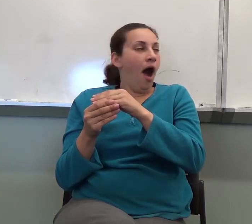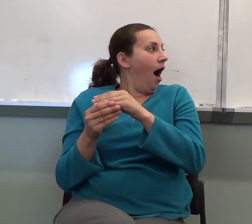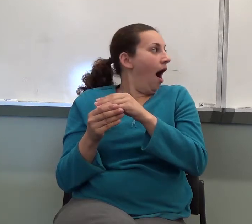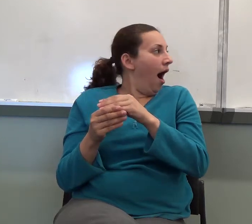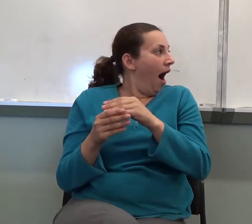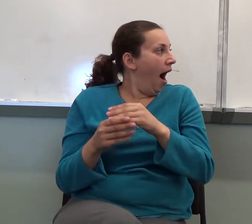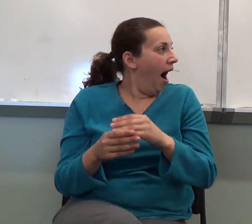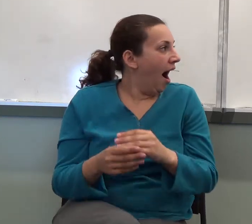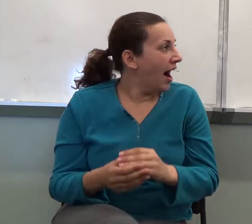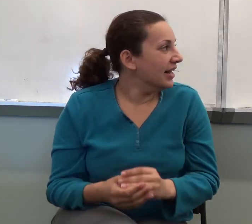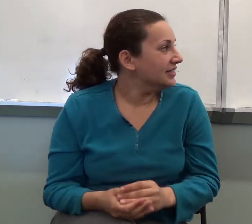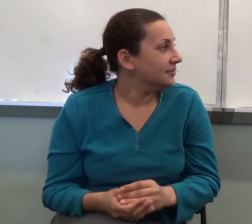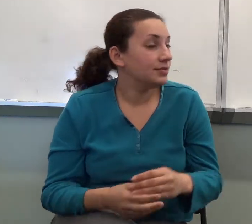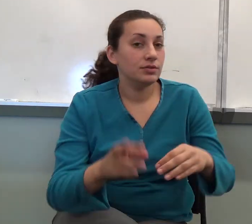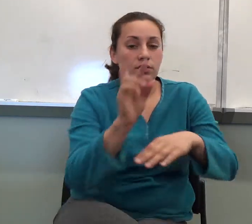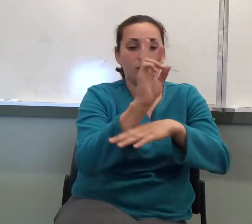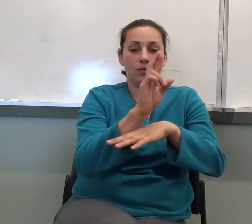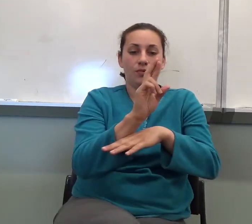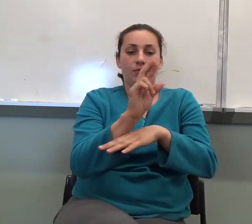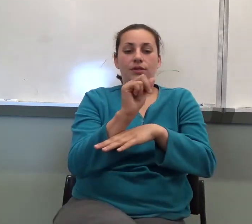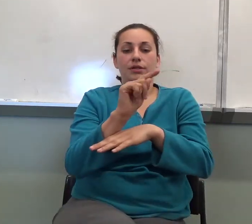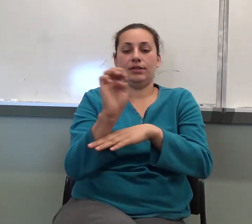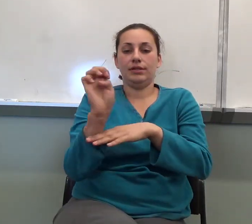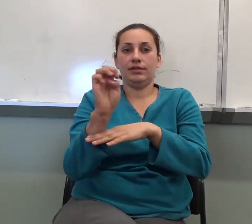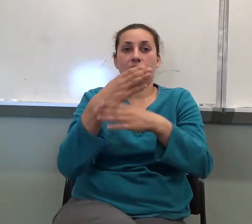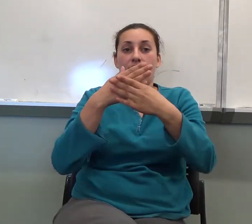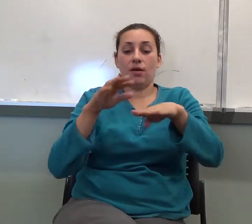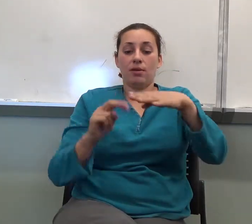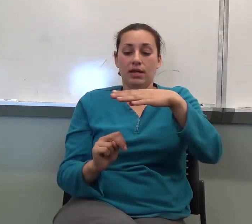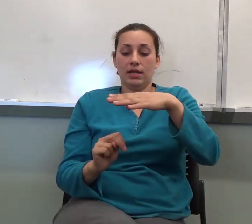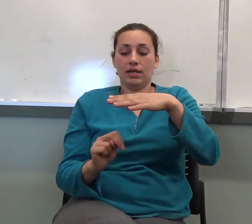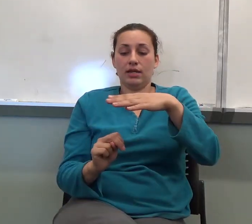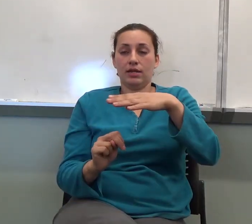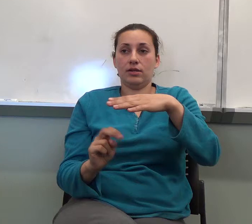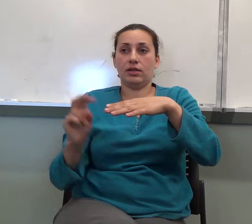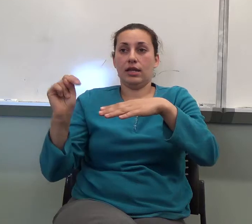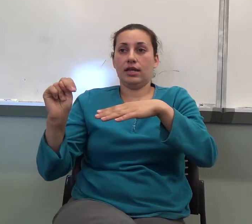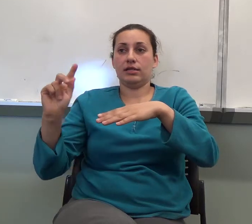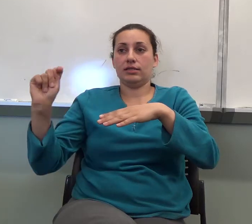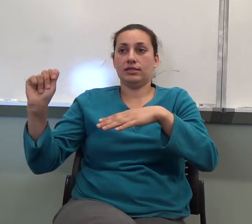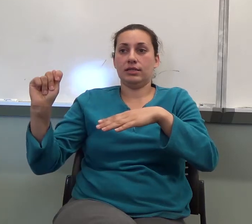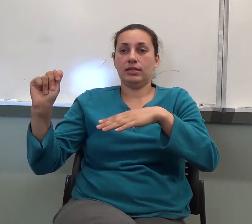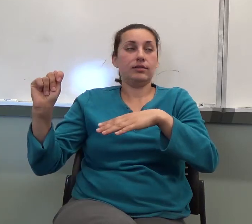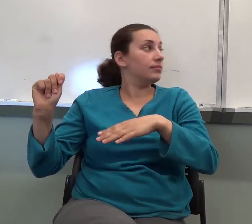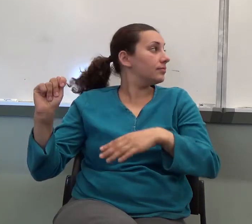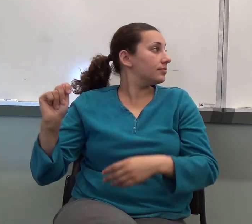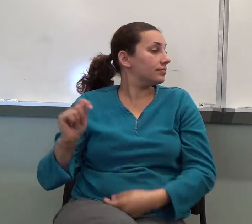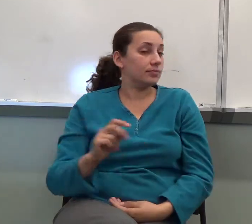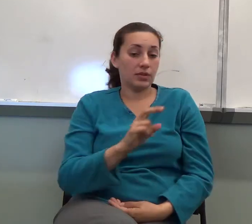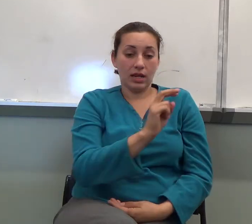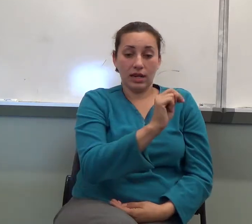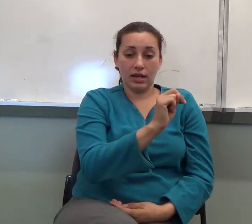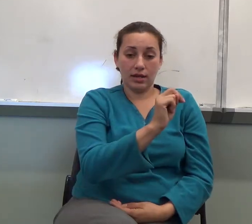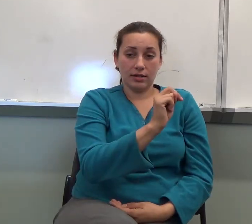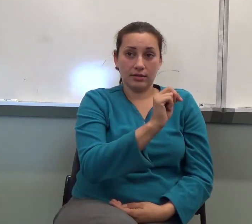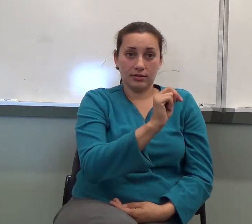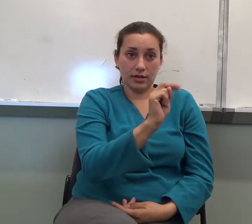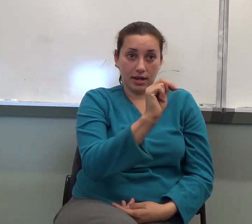by n, all raised to the nt power. The n here is the number